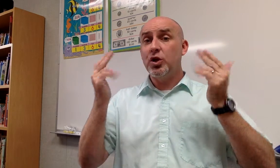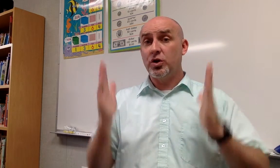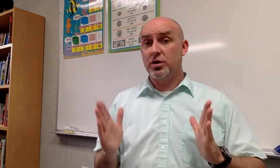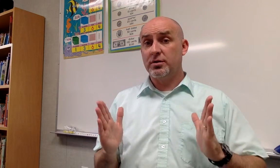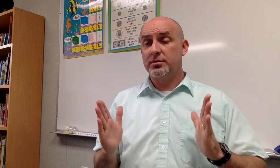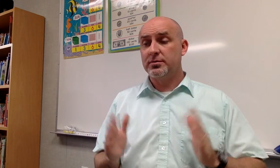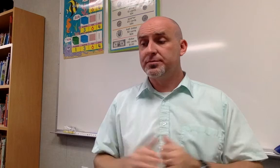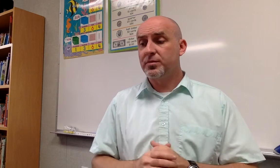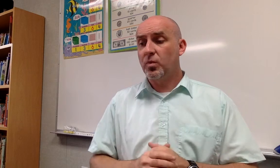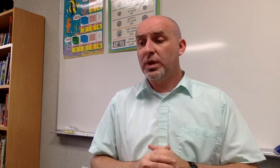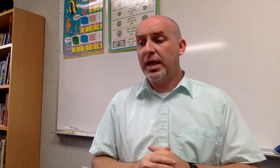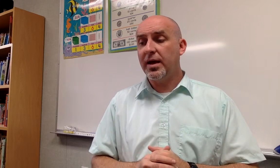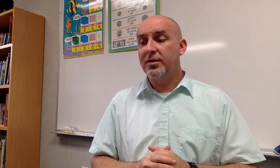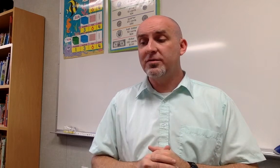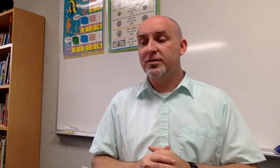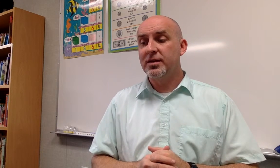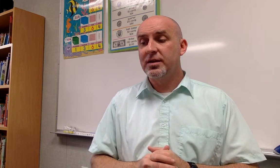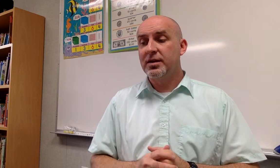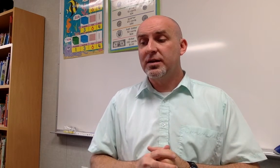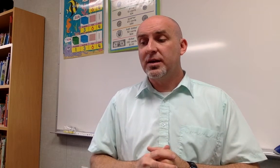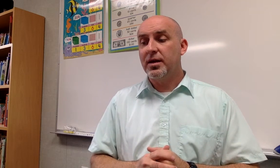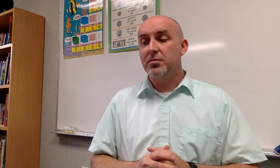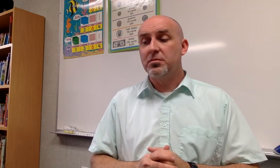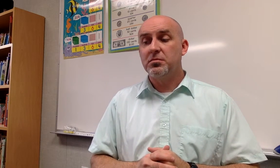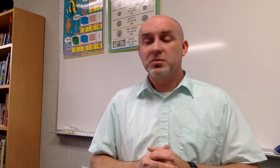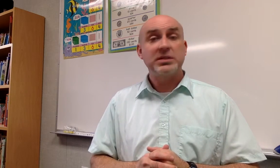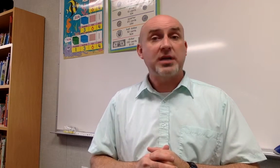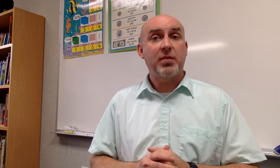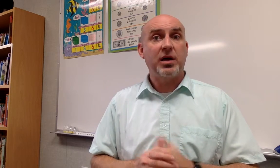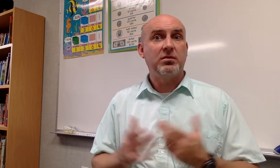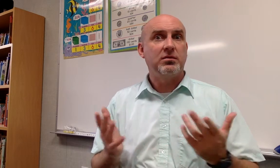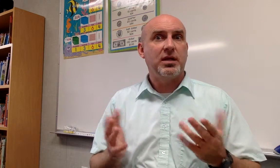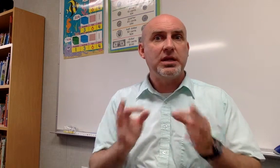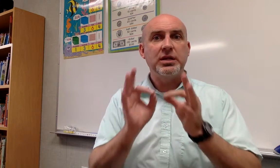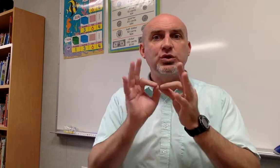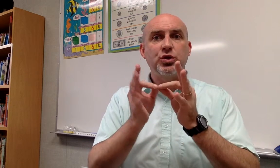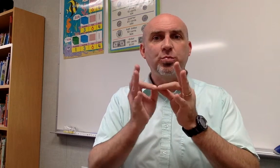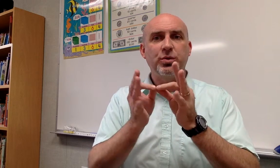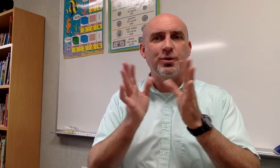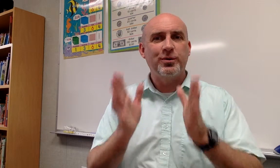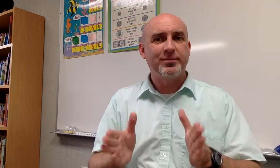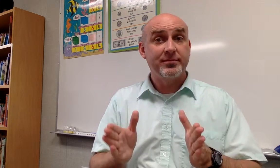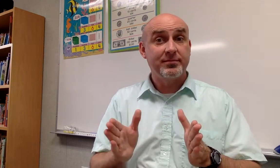Singer. We have, how about an interpreter?